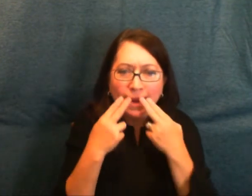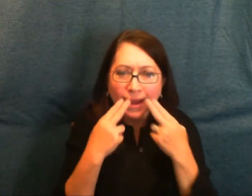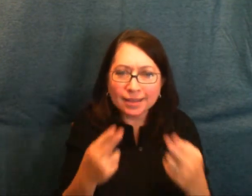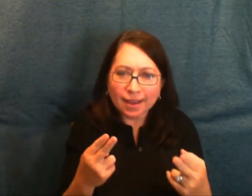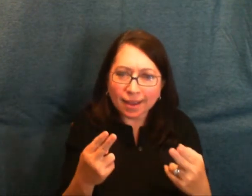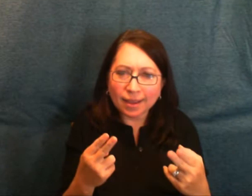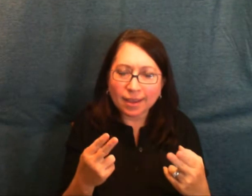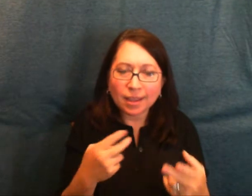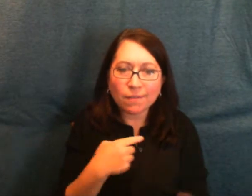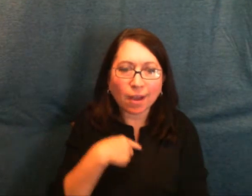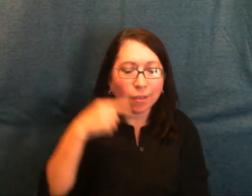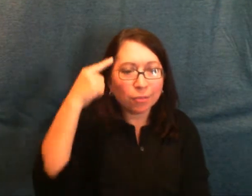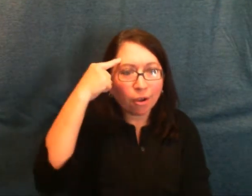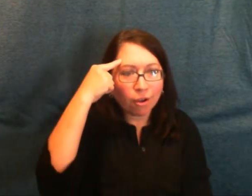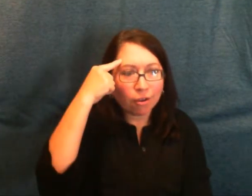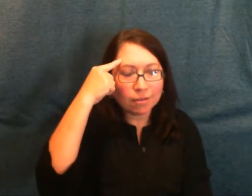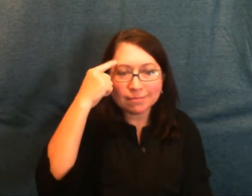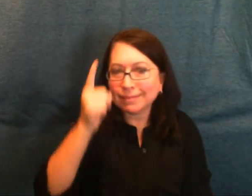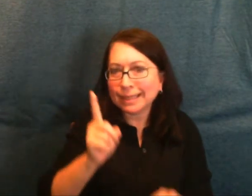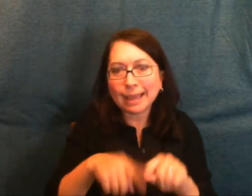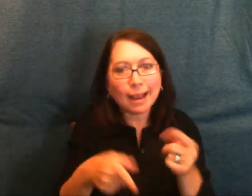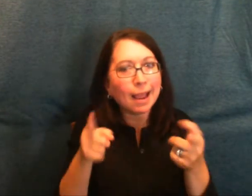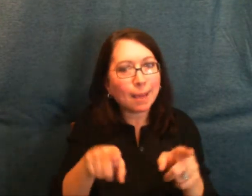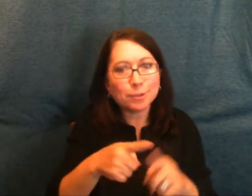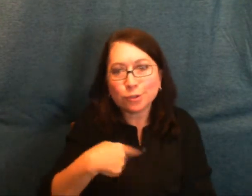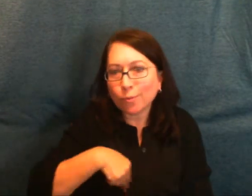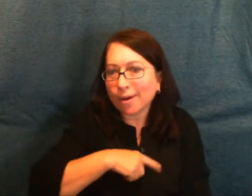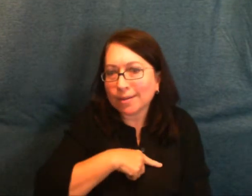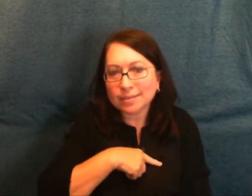I want to think it can't happen to us, but it did.